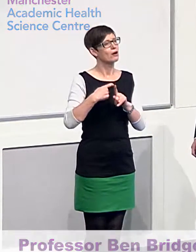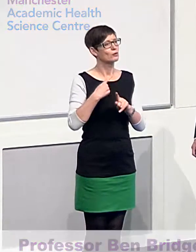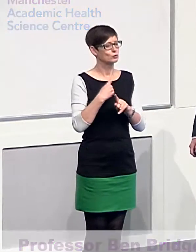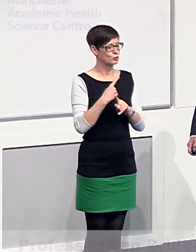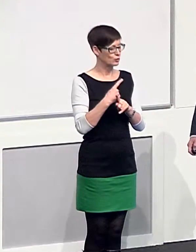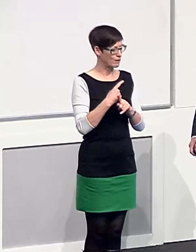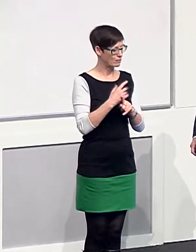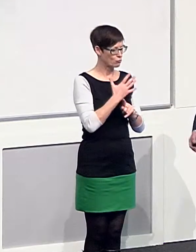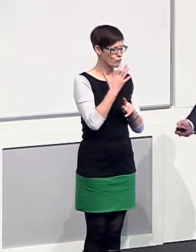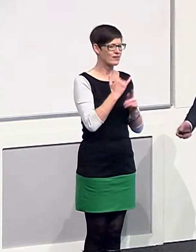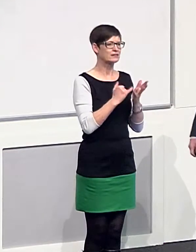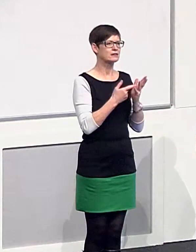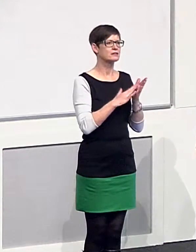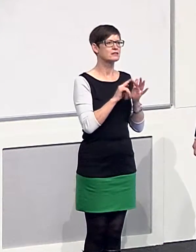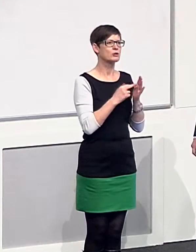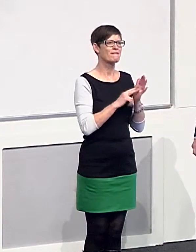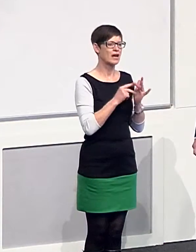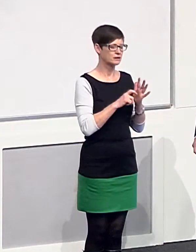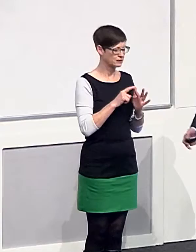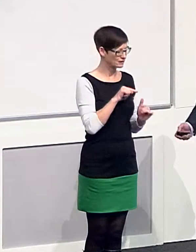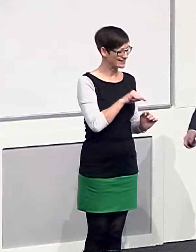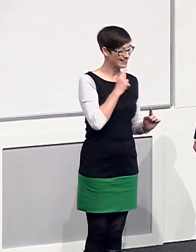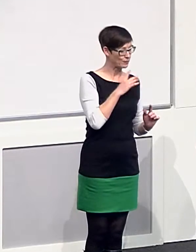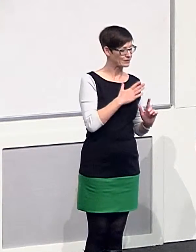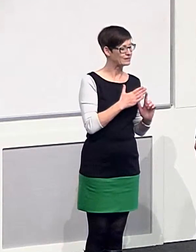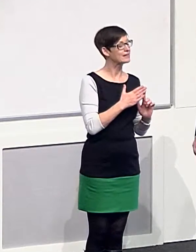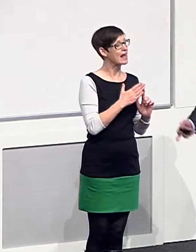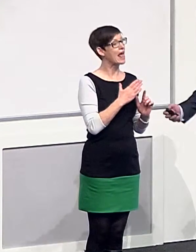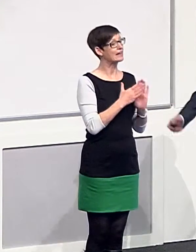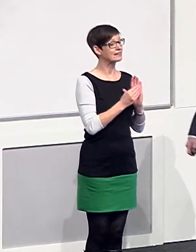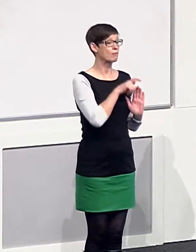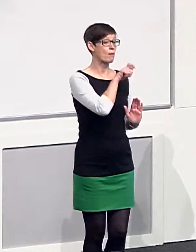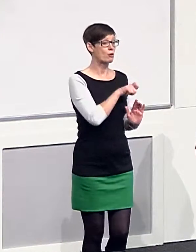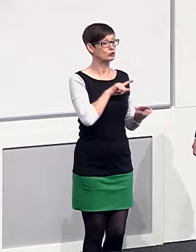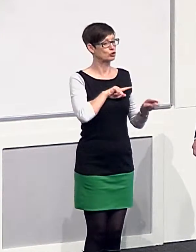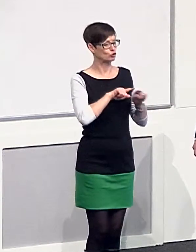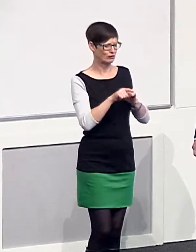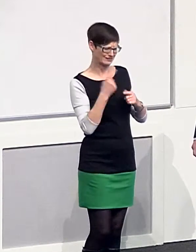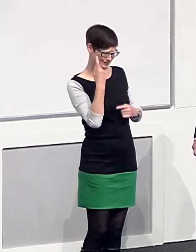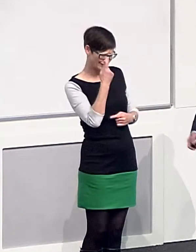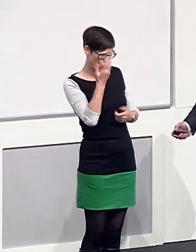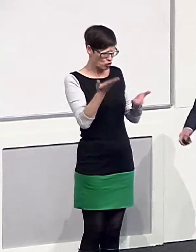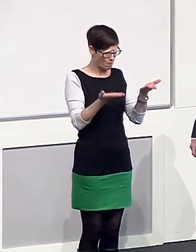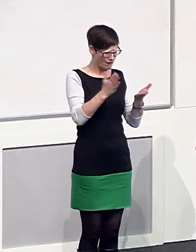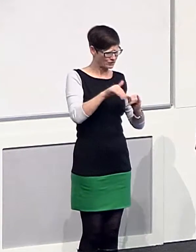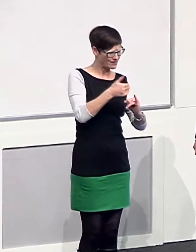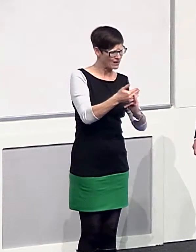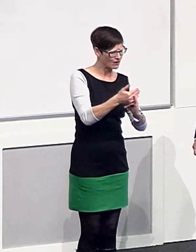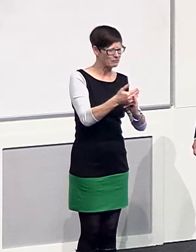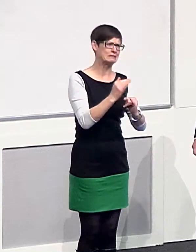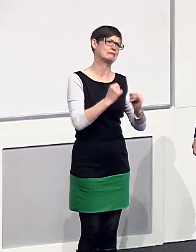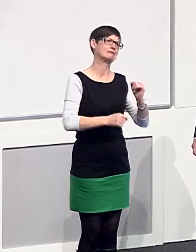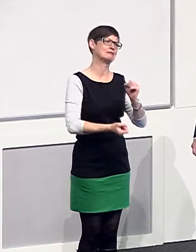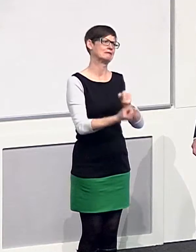Semmelweis, because that was an early example of somebody who tried to look at comparative outcomes and obviously had a disastrous ending. He's not the only person